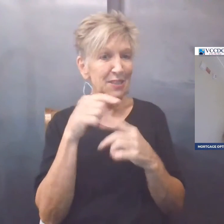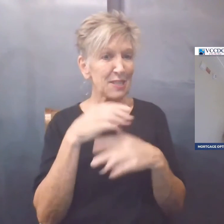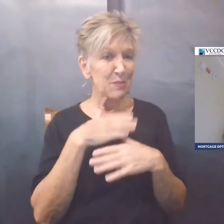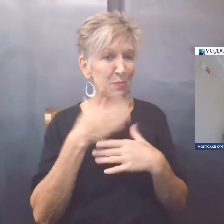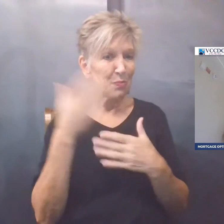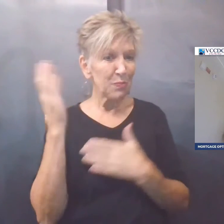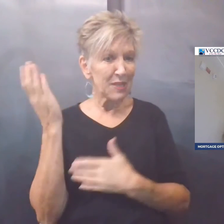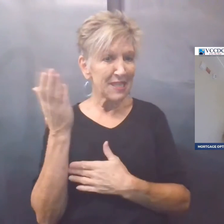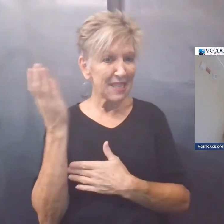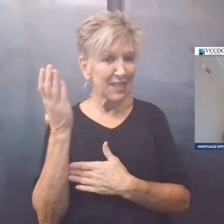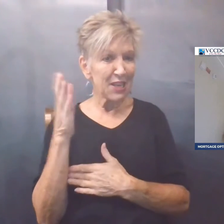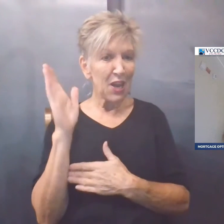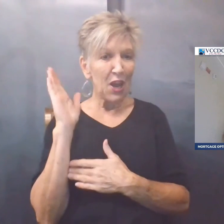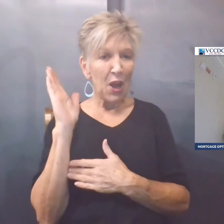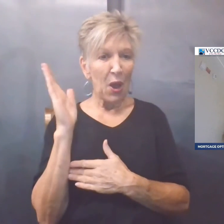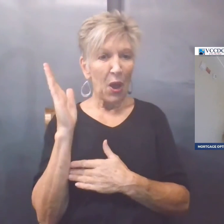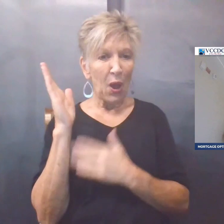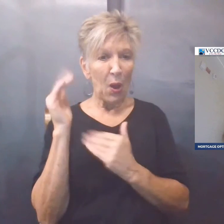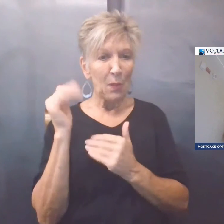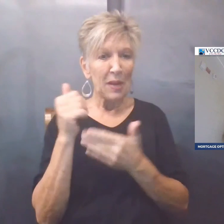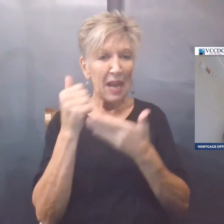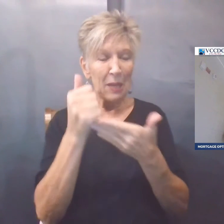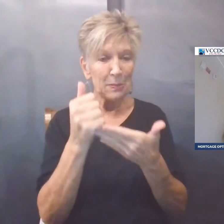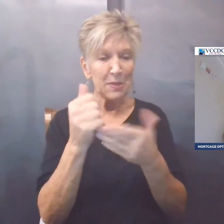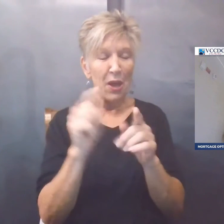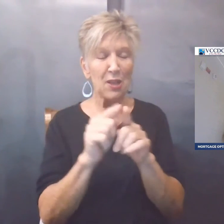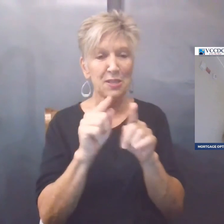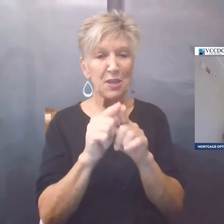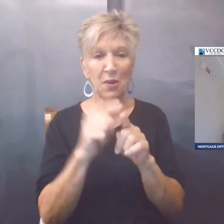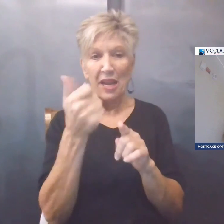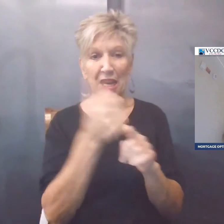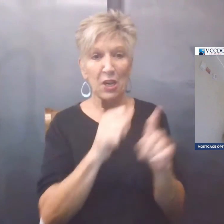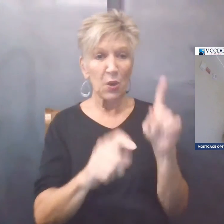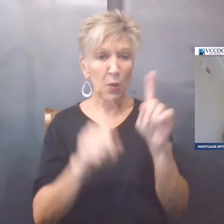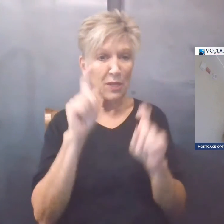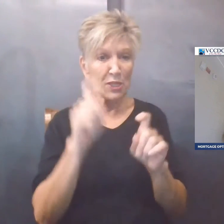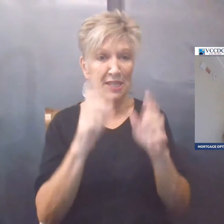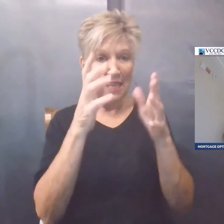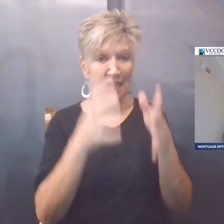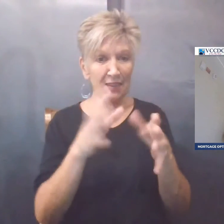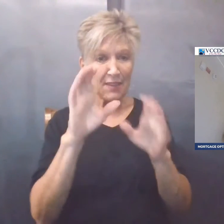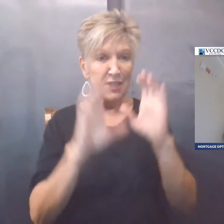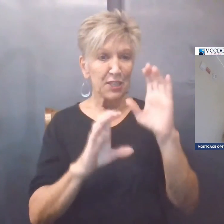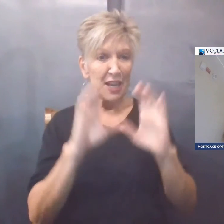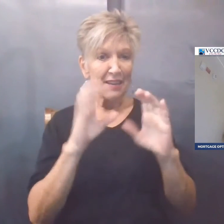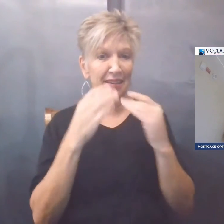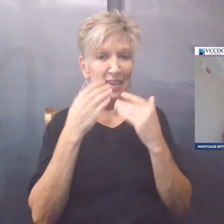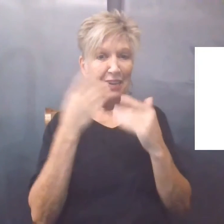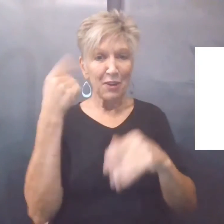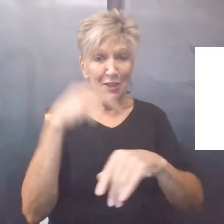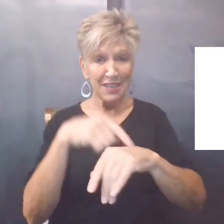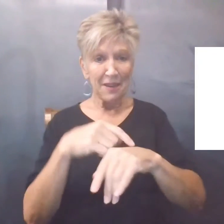beneficial for you. And I invite you to leave any questions that you have in the chat. And I thank you for your time.